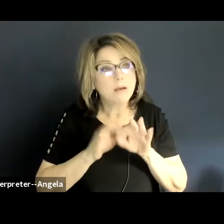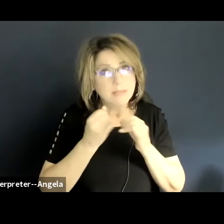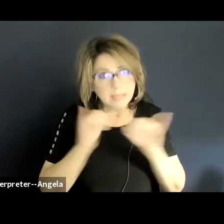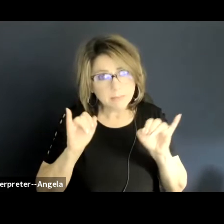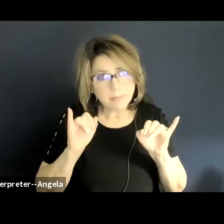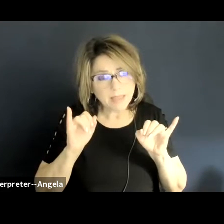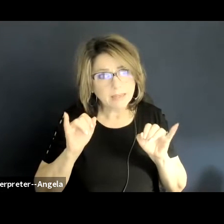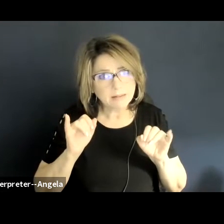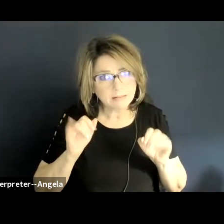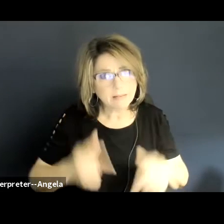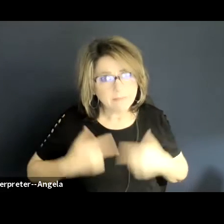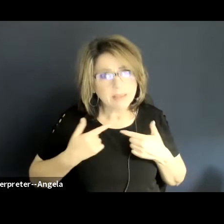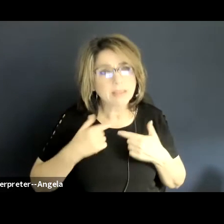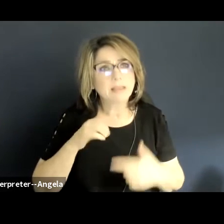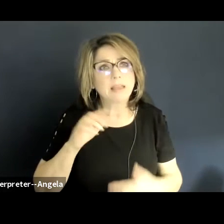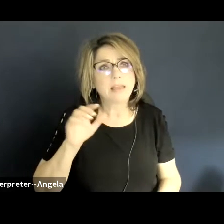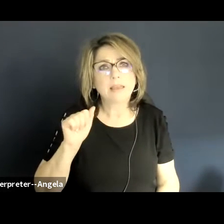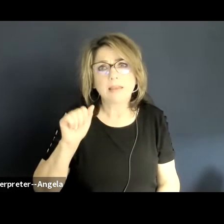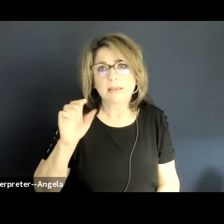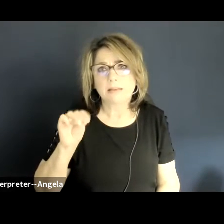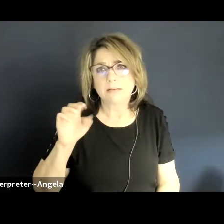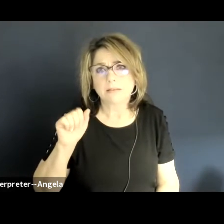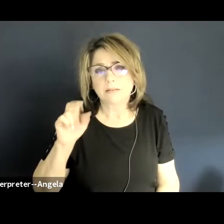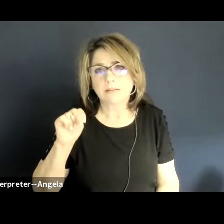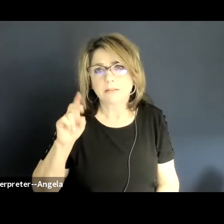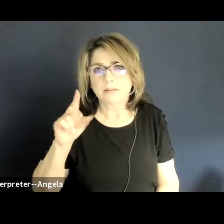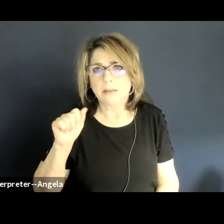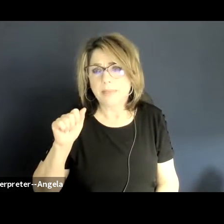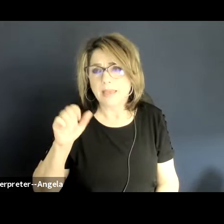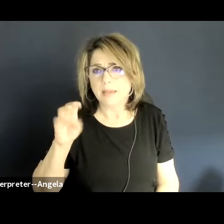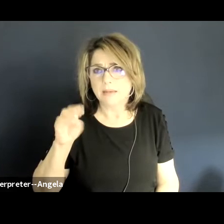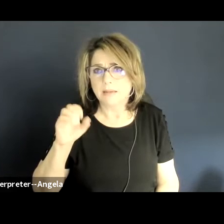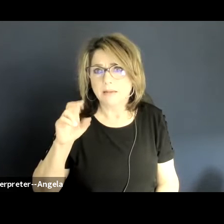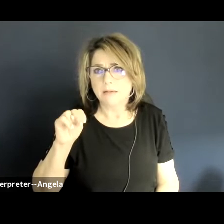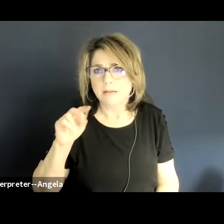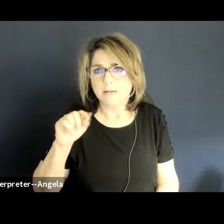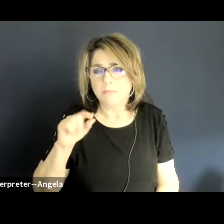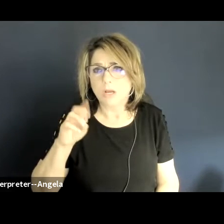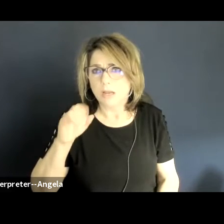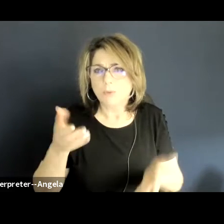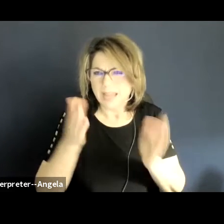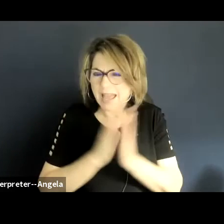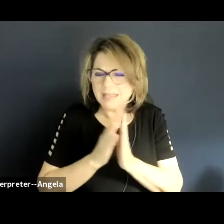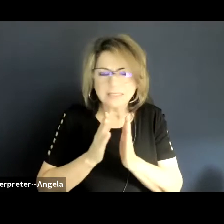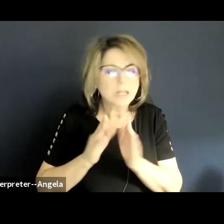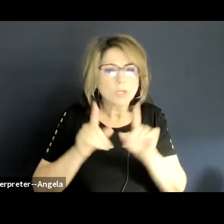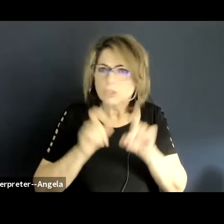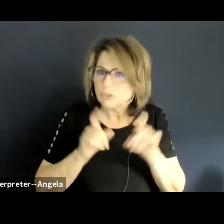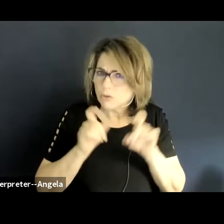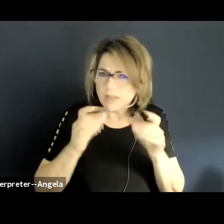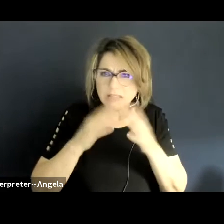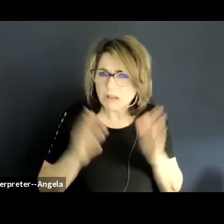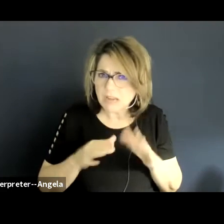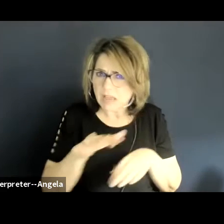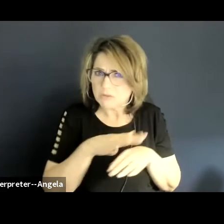And Amanda Montgomery asked, what about surveys on housing units that could be made accessible? Yes, that's